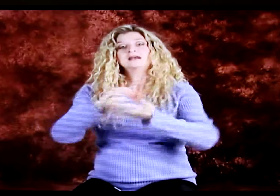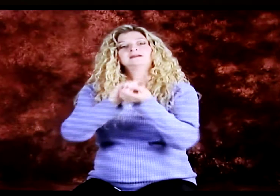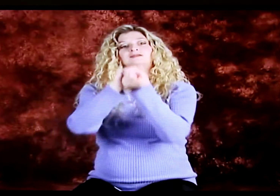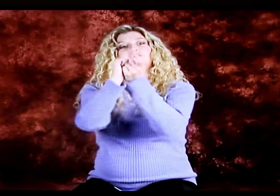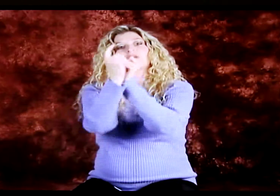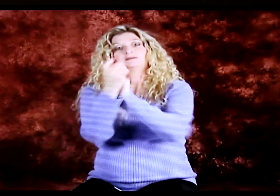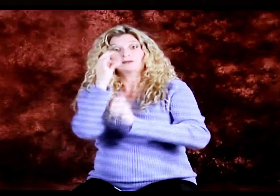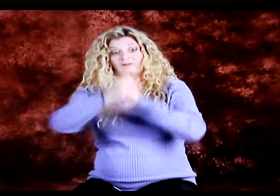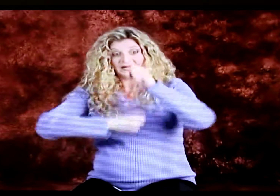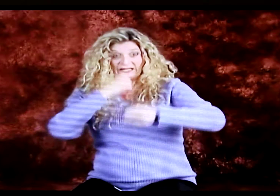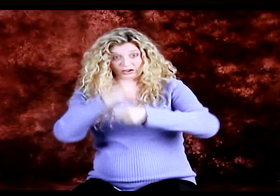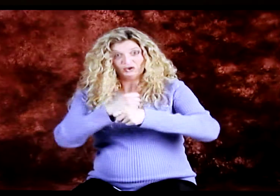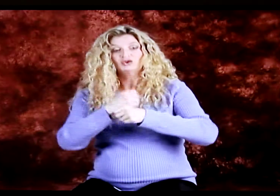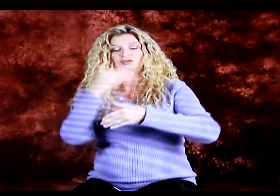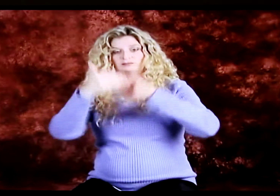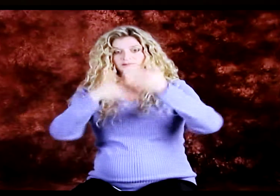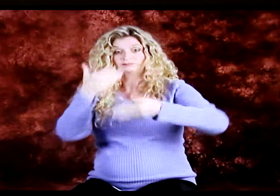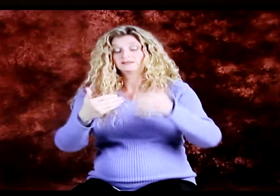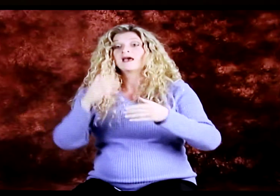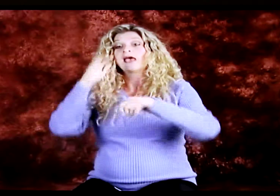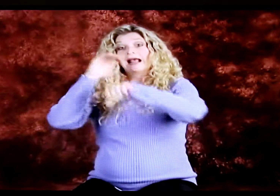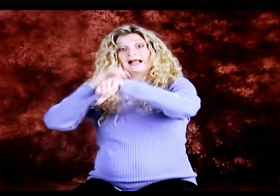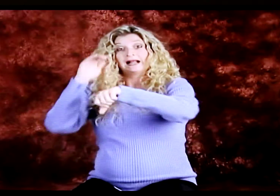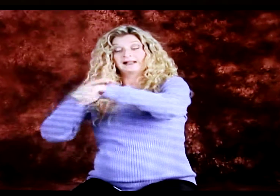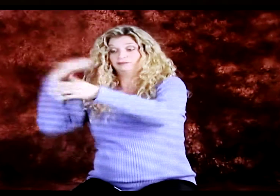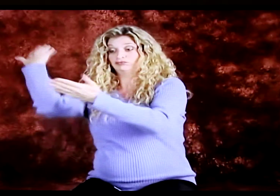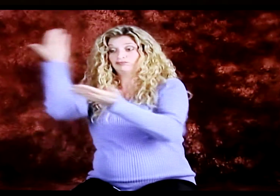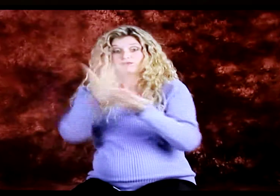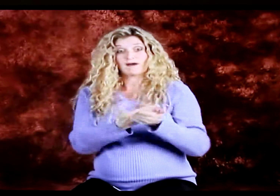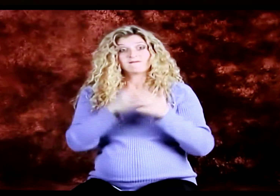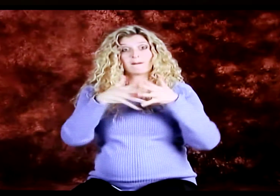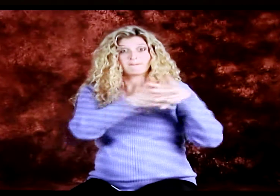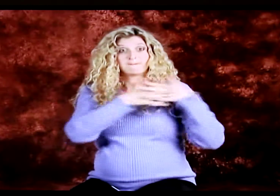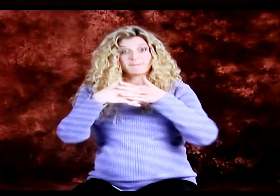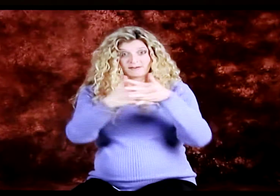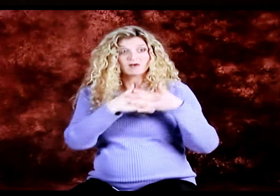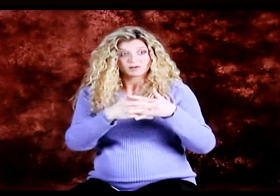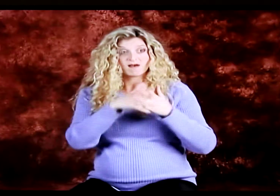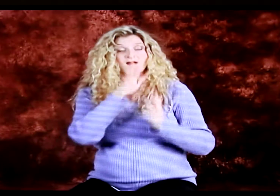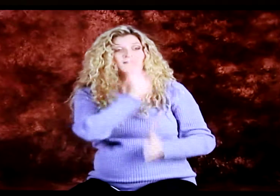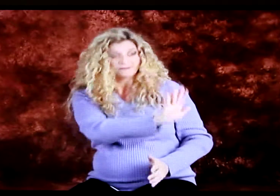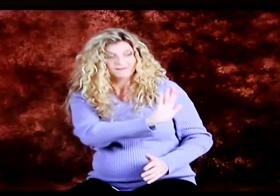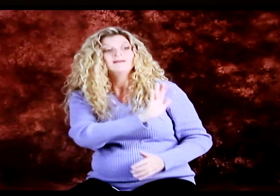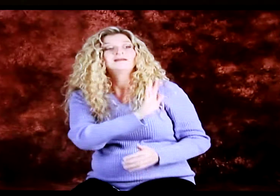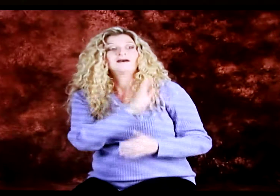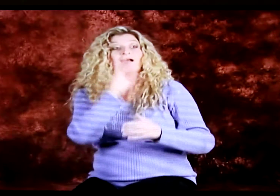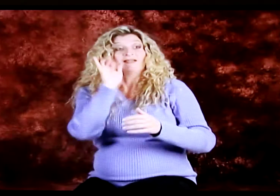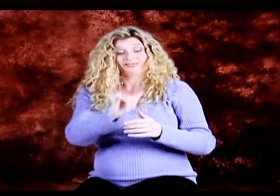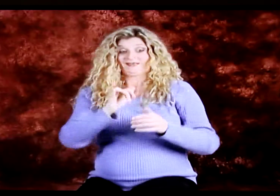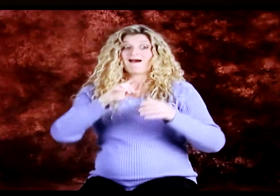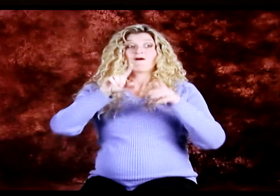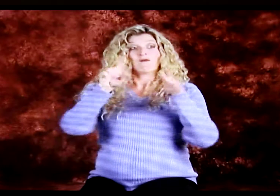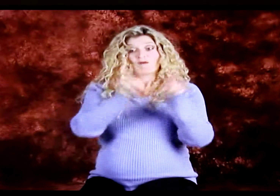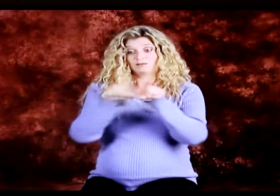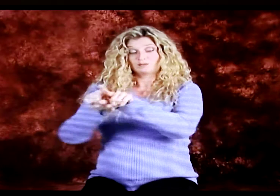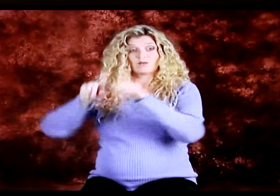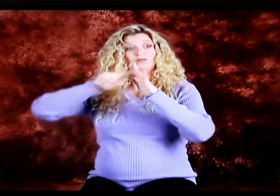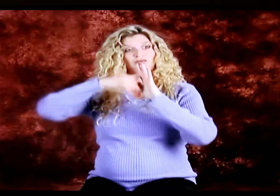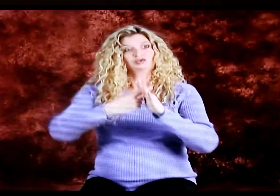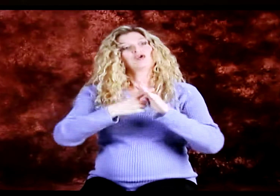through history, we see it's changed over the years. You know, when people from England came to America, you